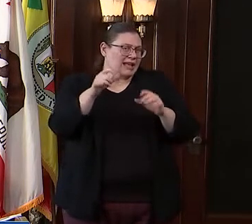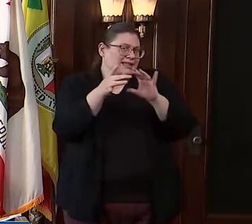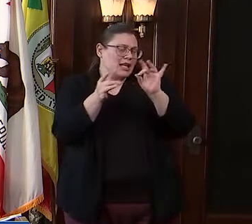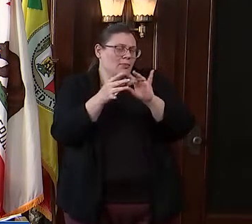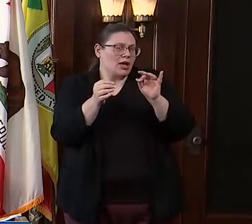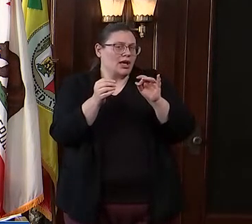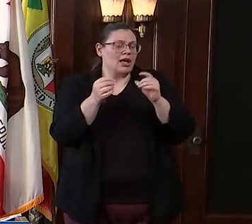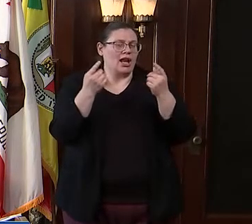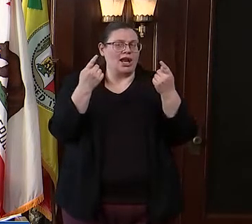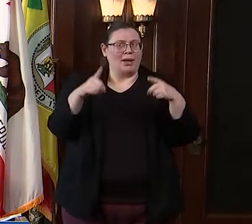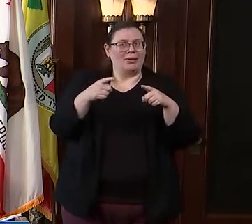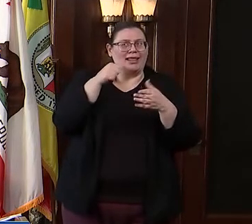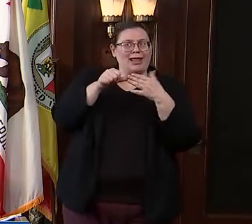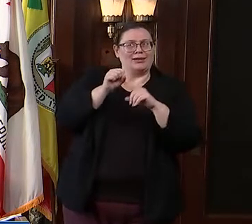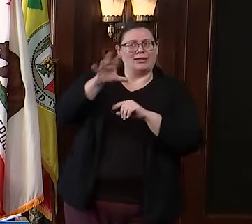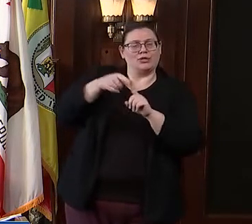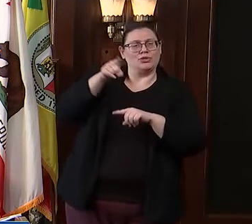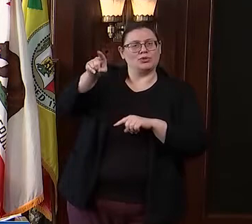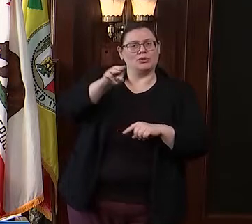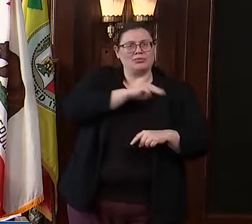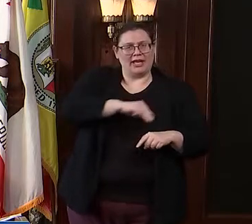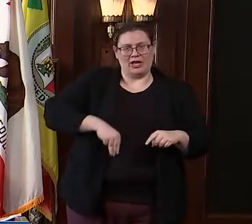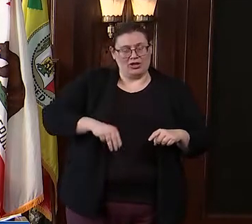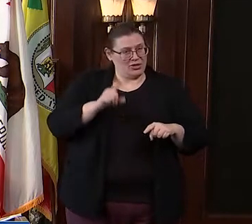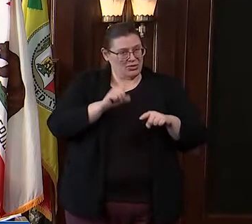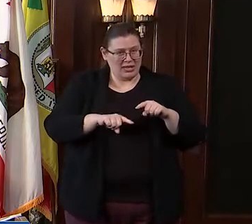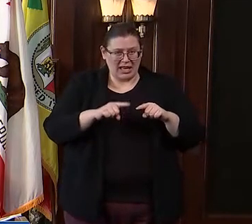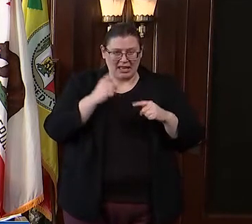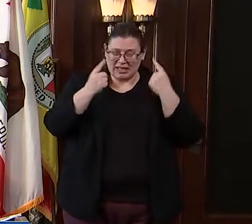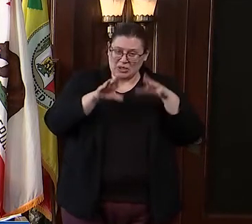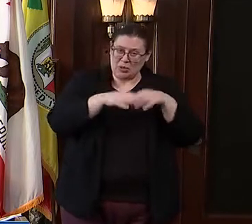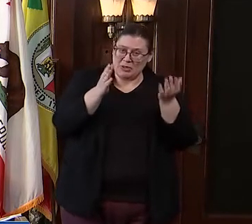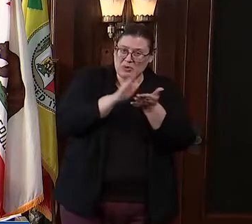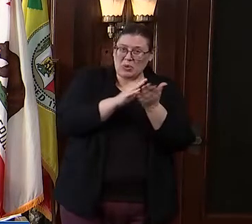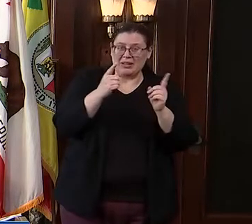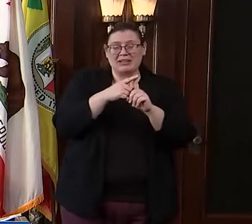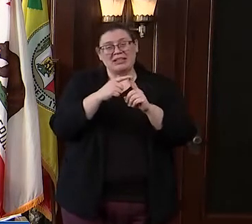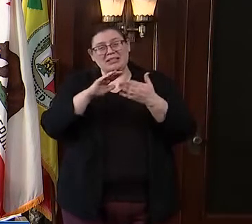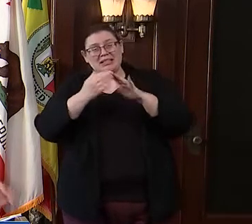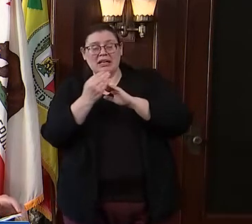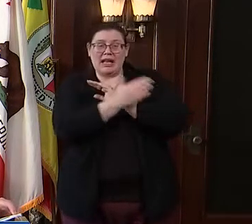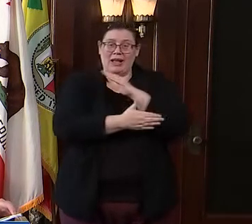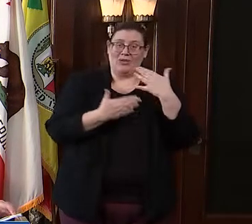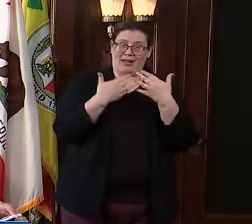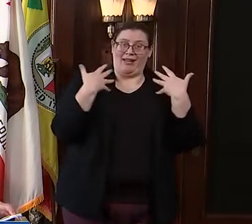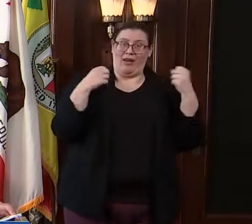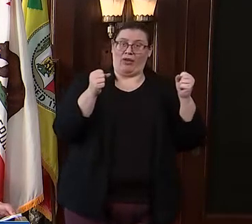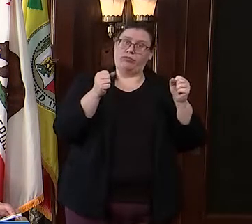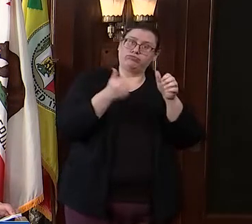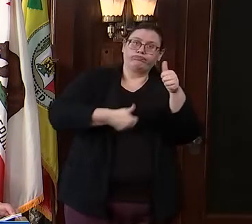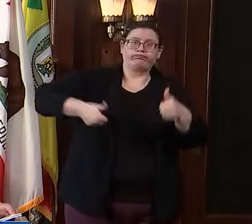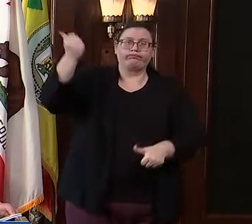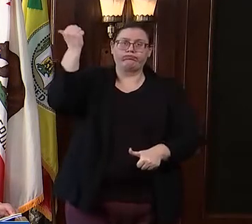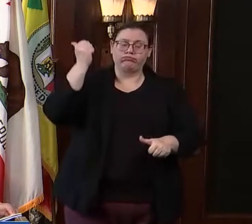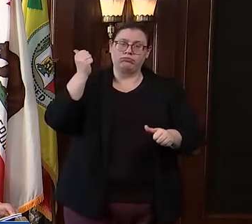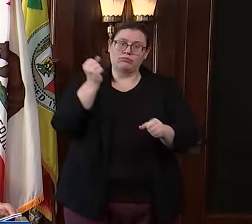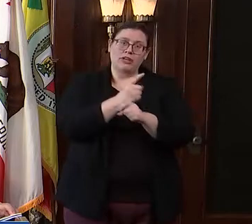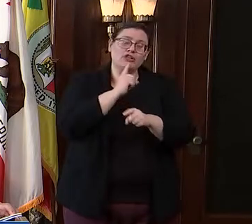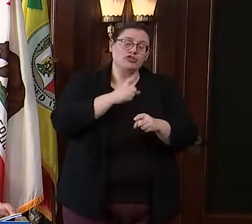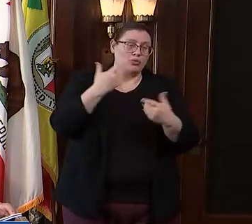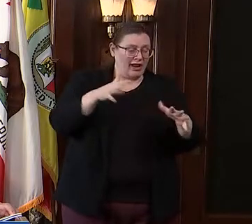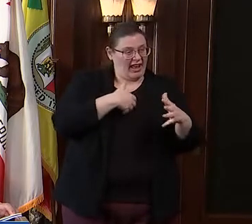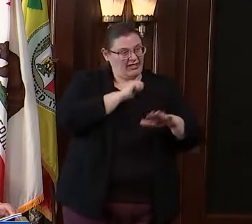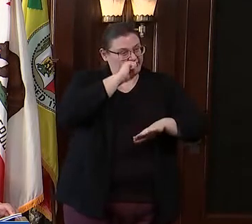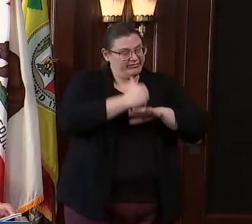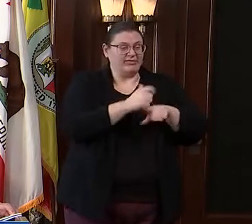letter to you, Mayor, that they can't consider opening schools until city and county health authorities ensure robust testing and contact tracing